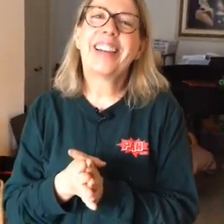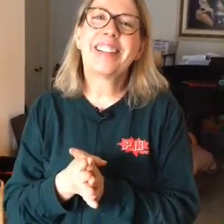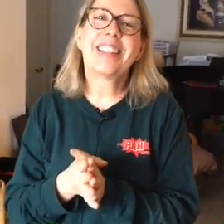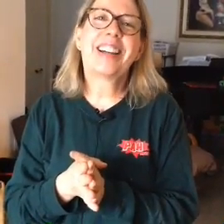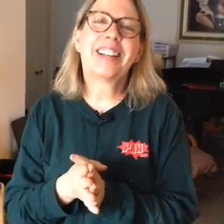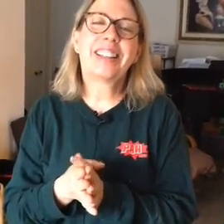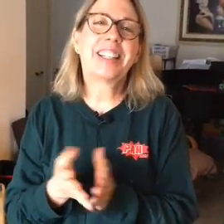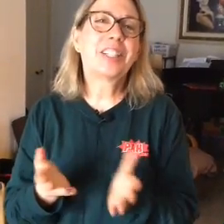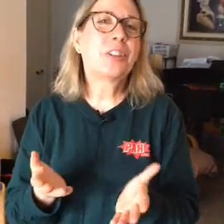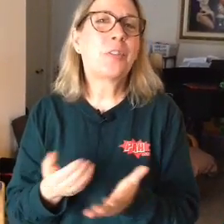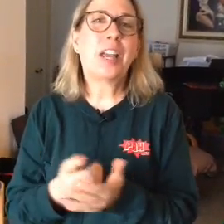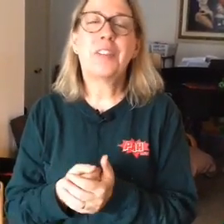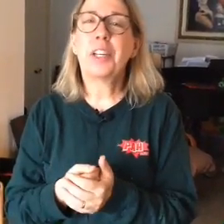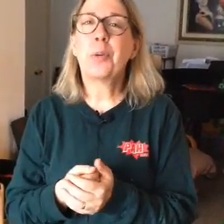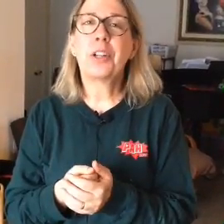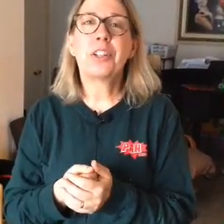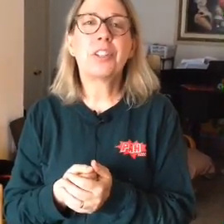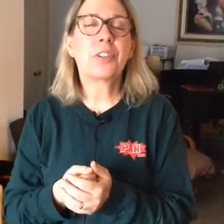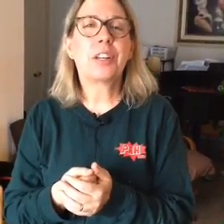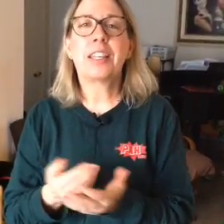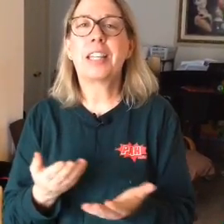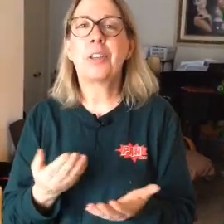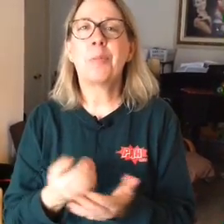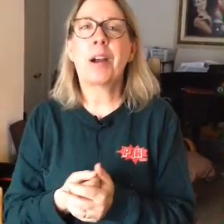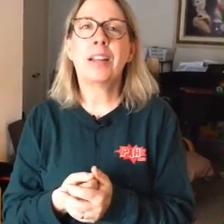And let us know if you have any questions or anything that you might